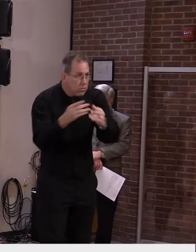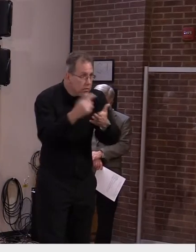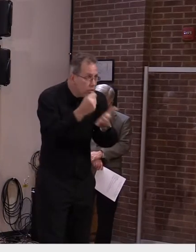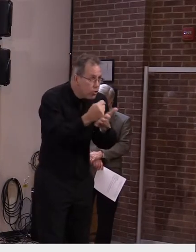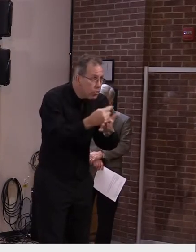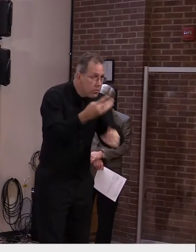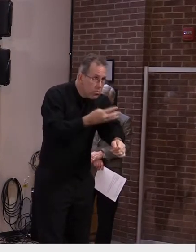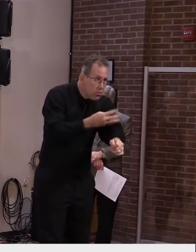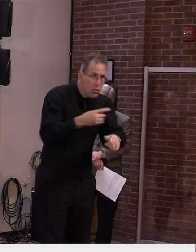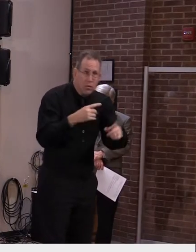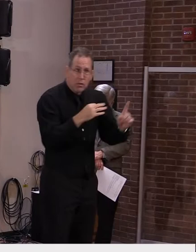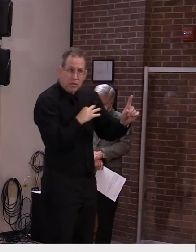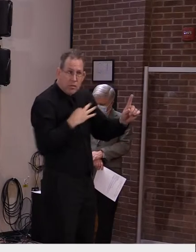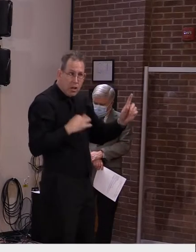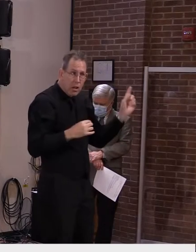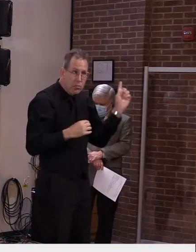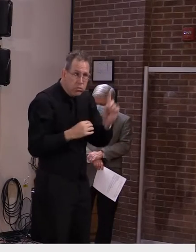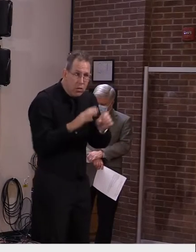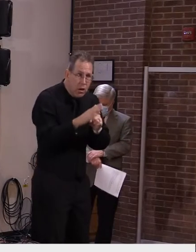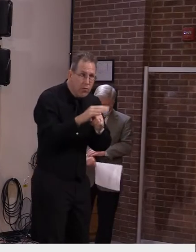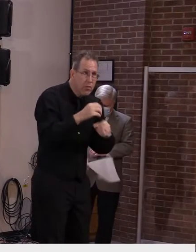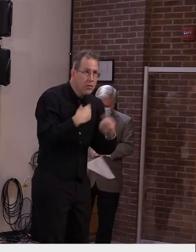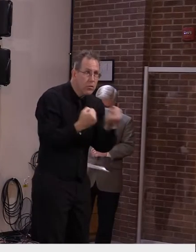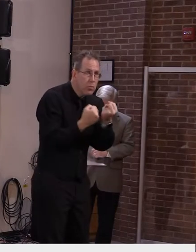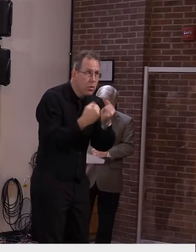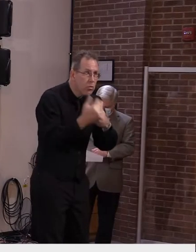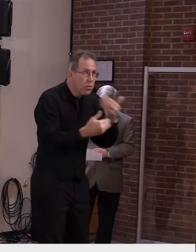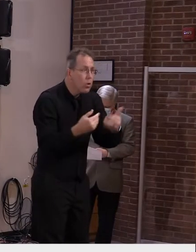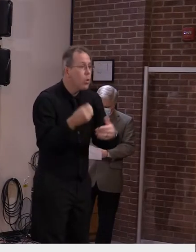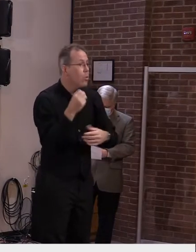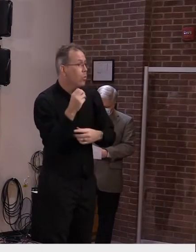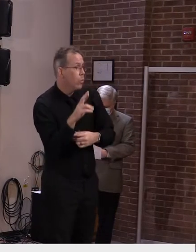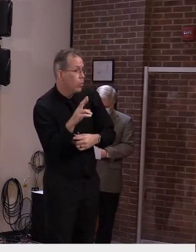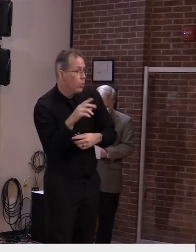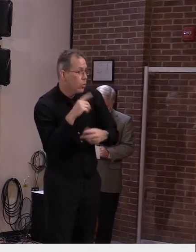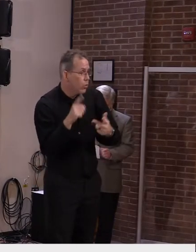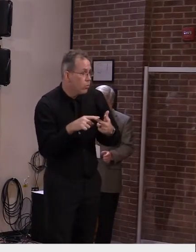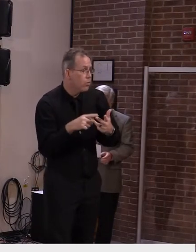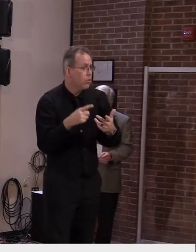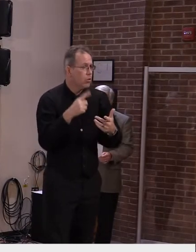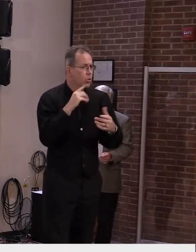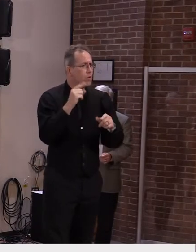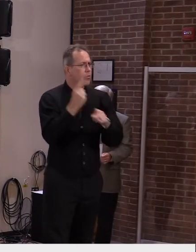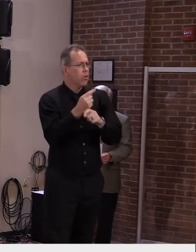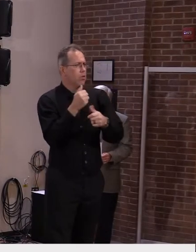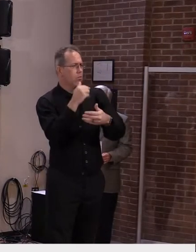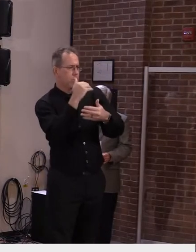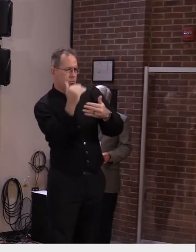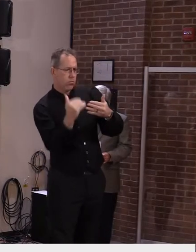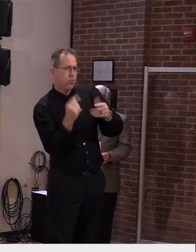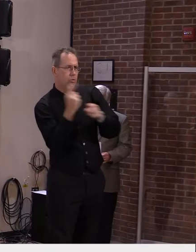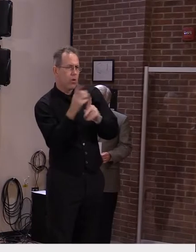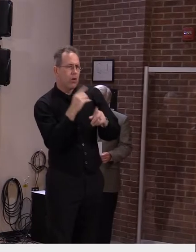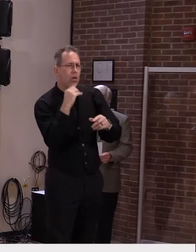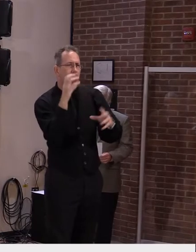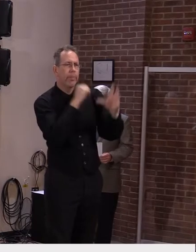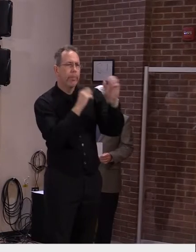for the patients, or following of infection control and prevention kind of guidelines.